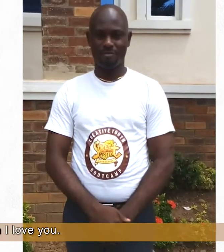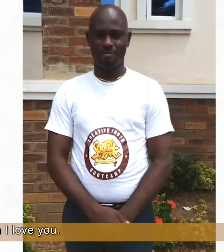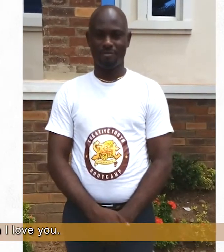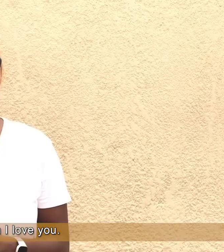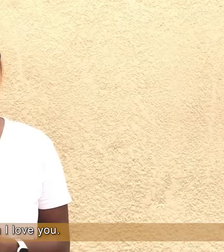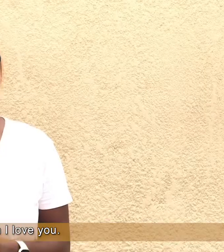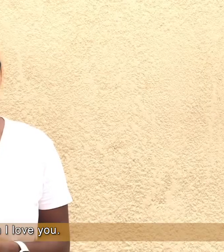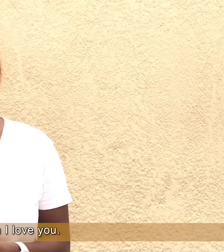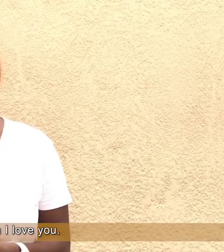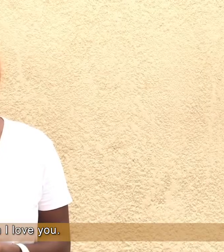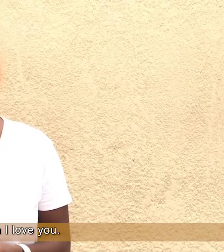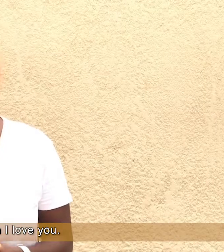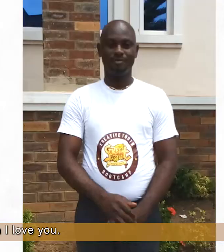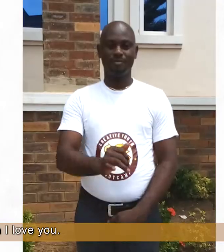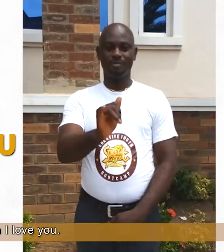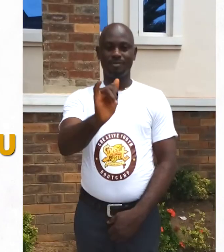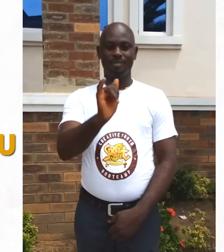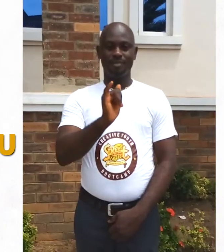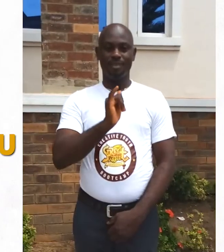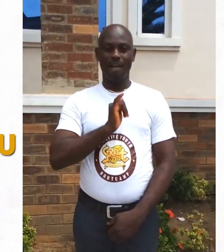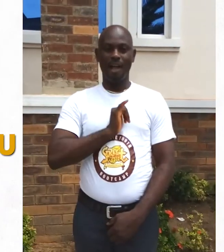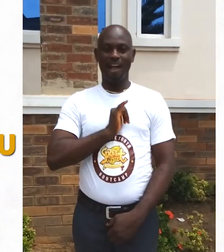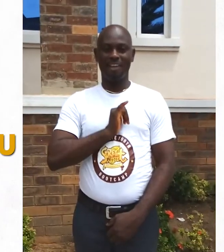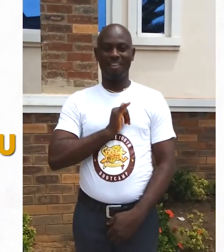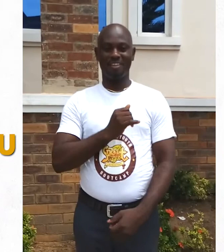Or even, I love you.